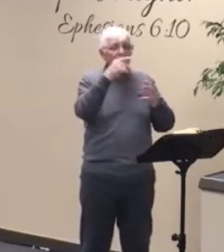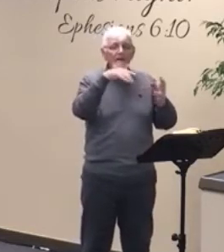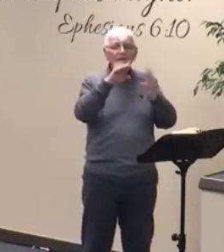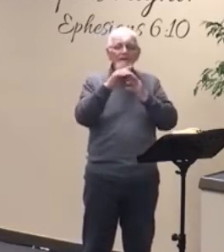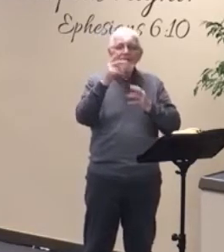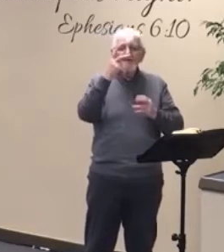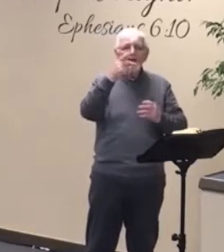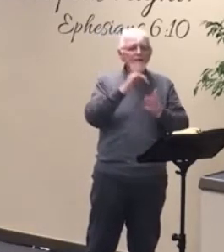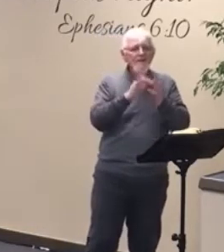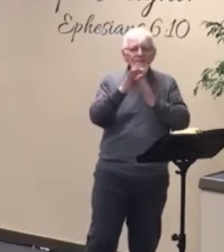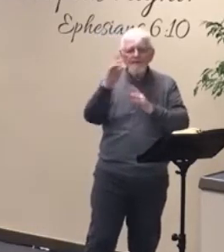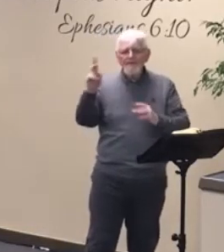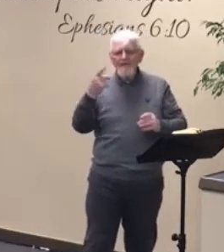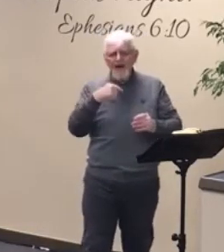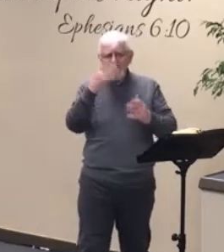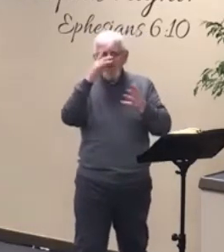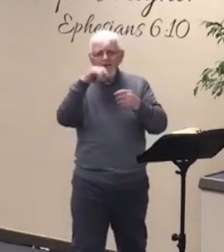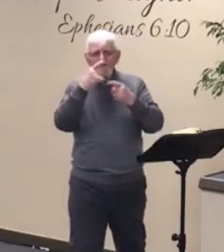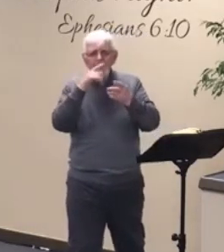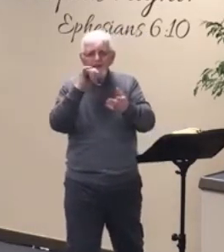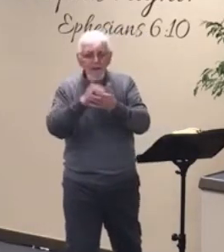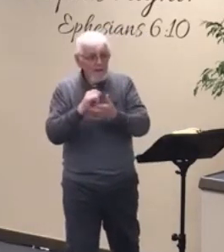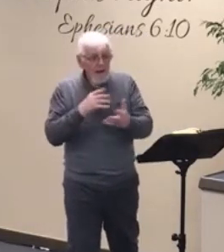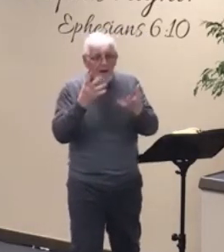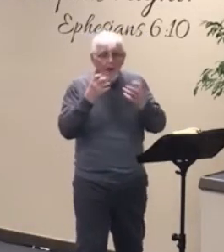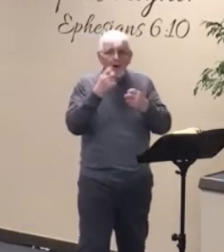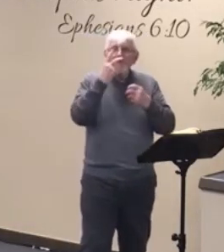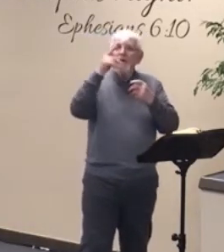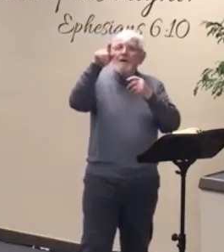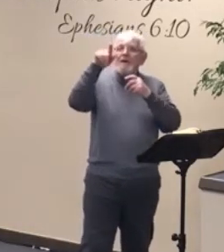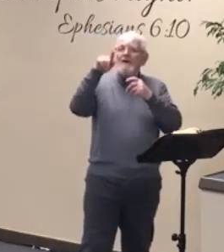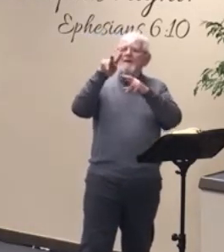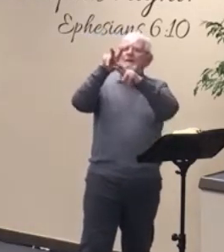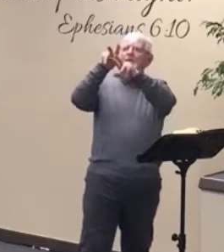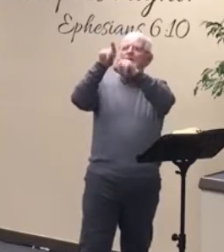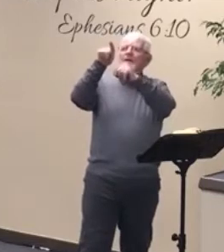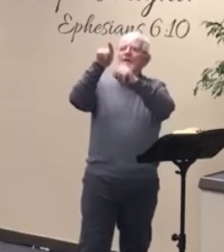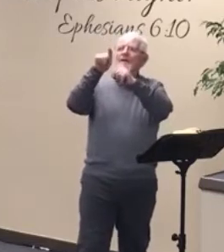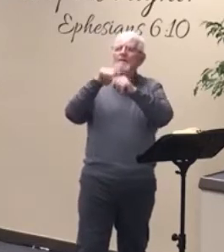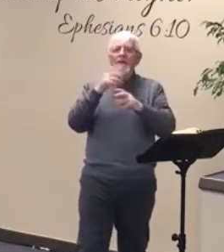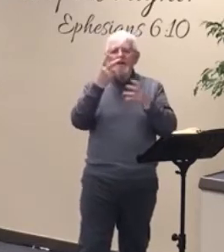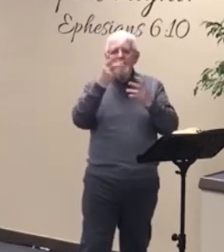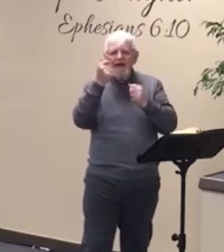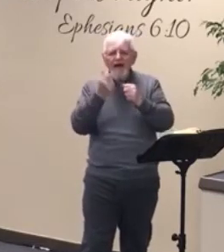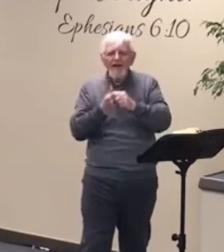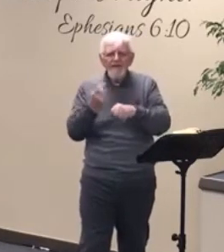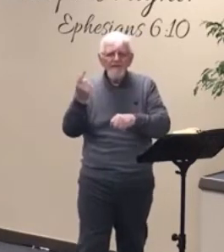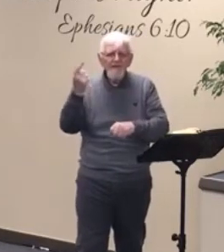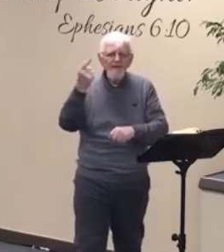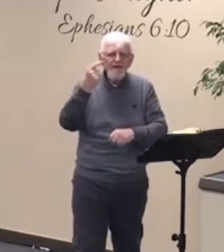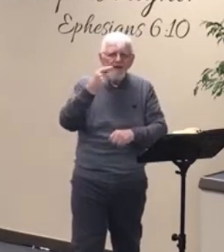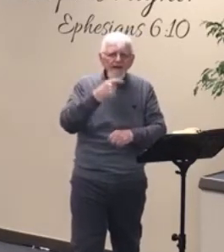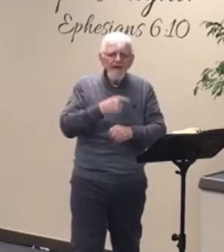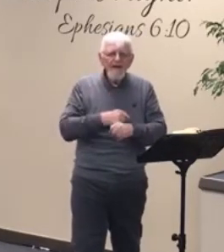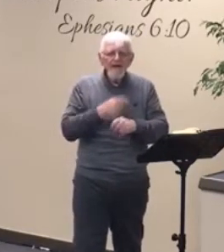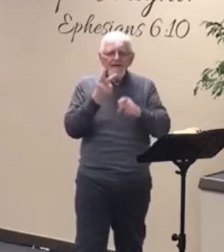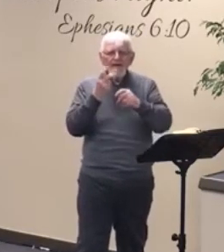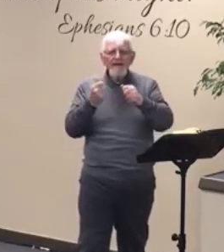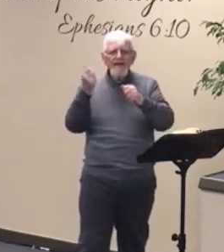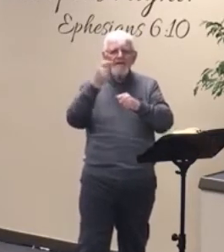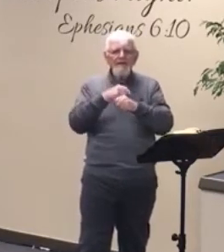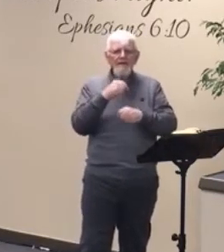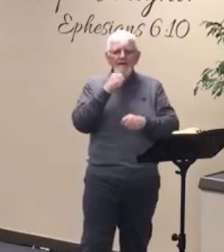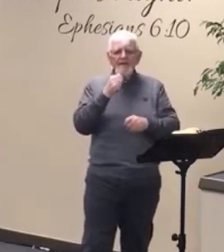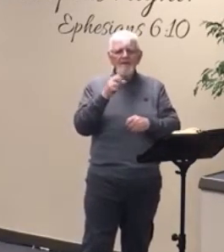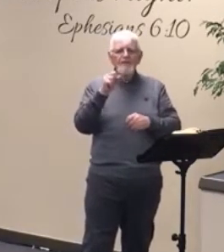to say that. I do want to see my Savior, and I am looking forward to him. But you know what I see every day? I'm not a super spiritual